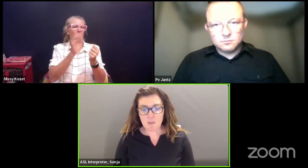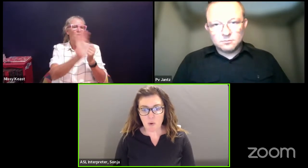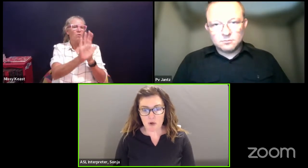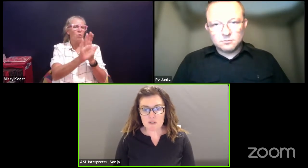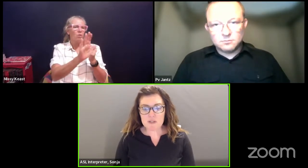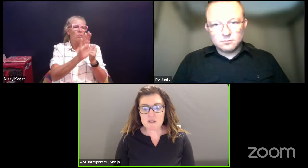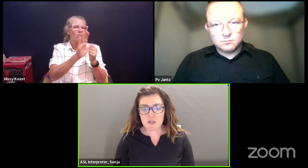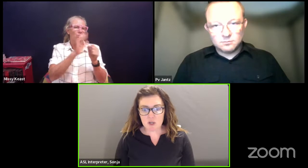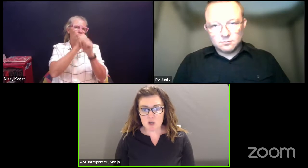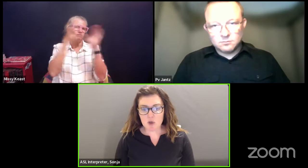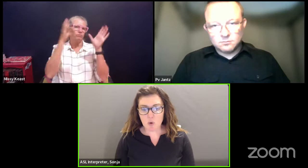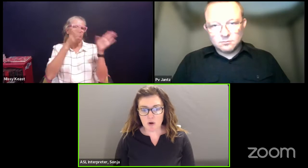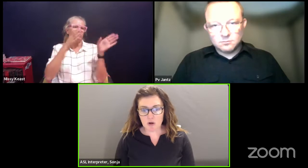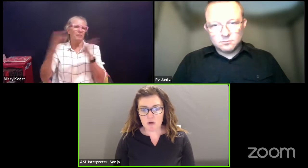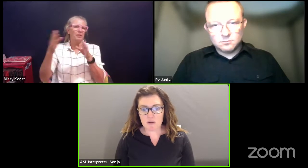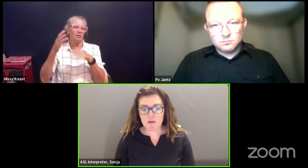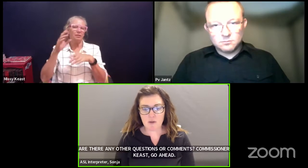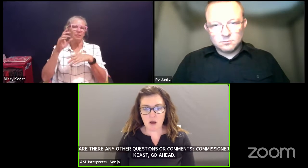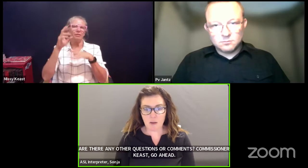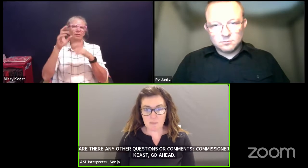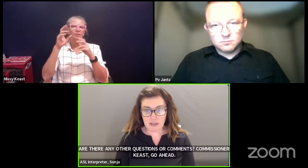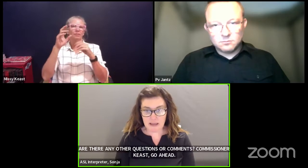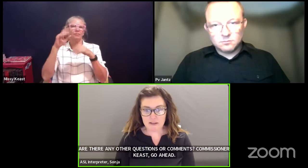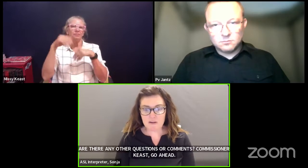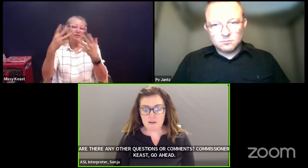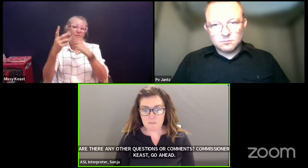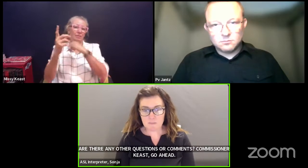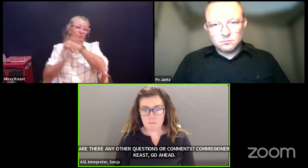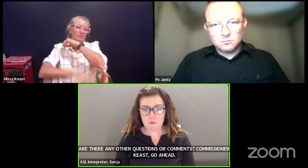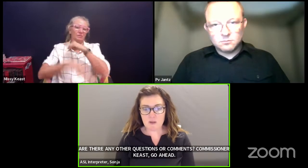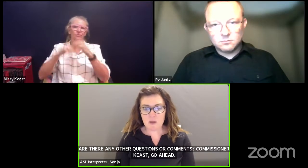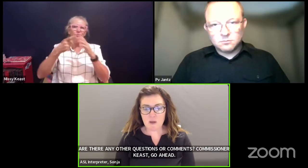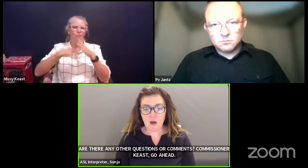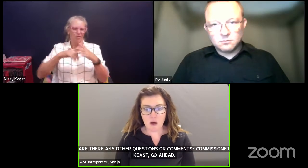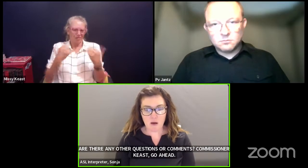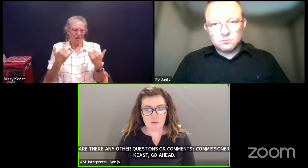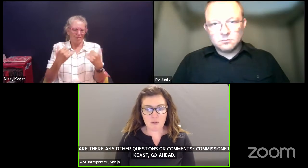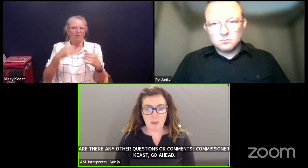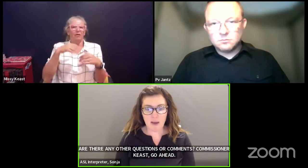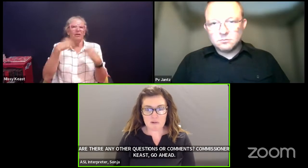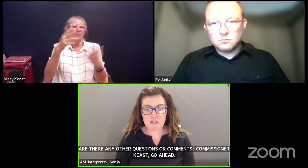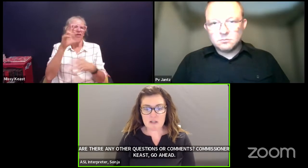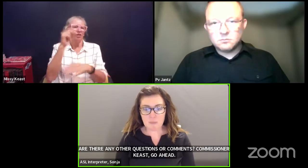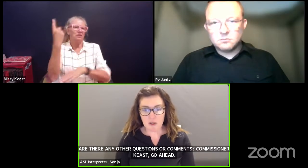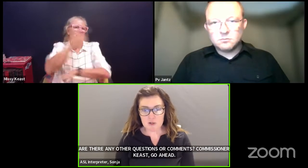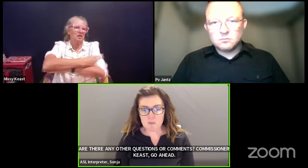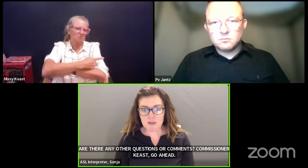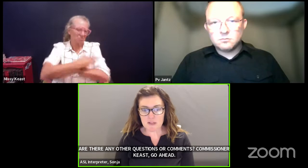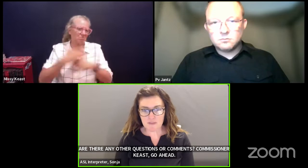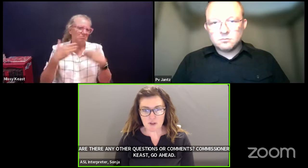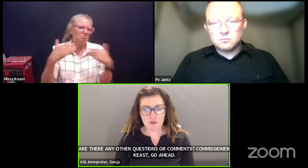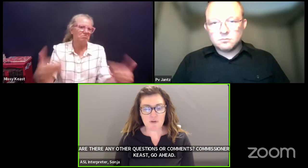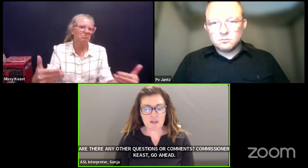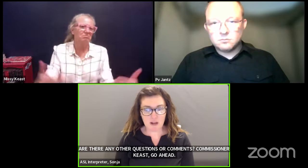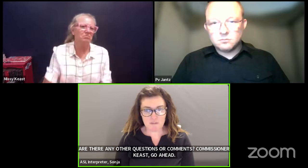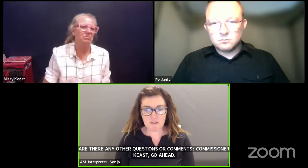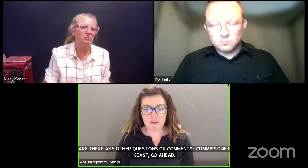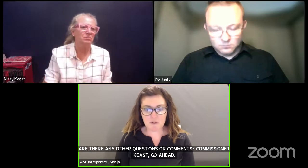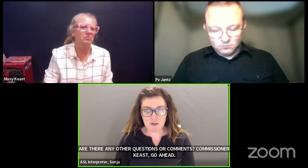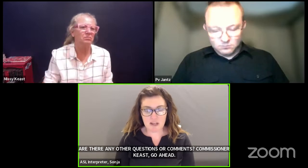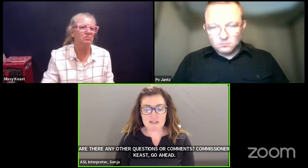do support your plan. The penalty, the punishment, giving